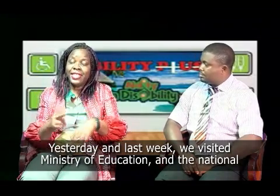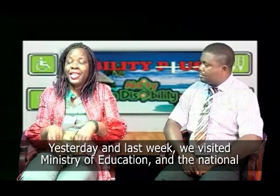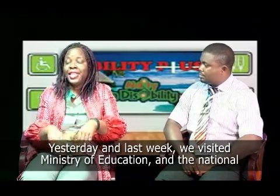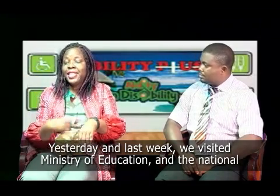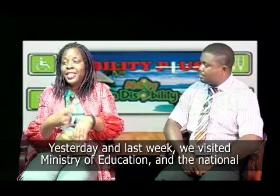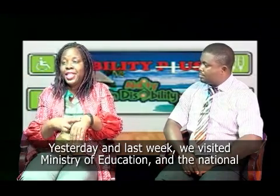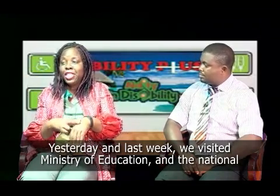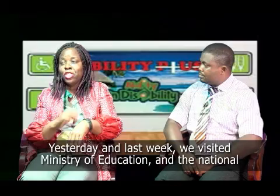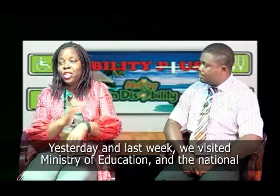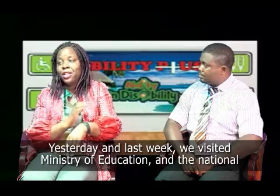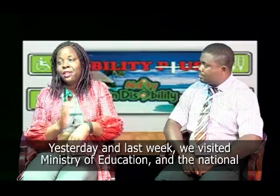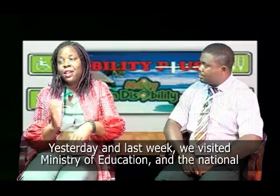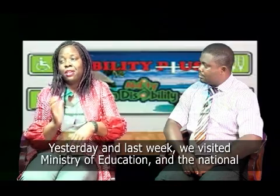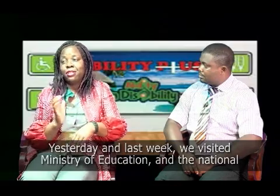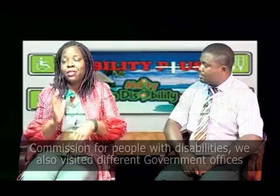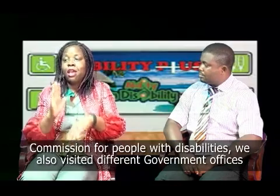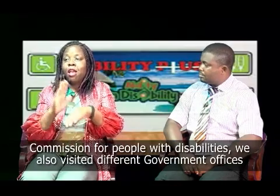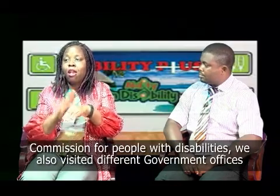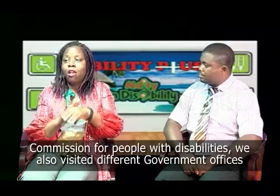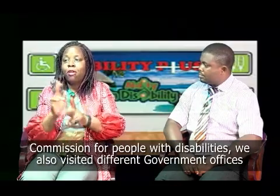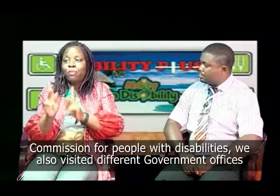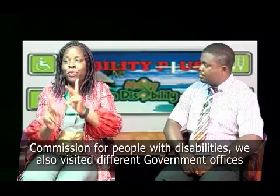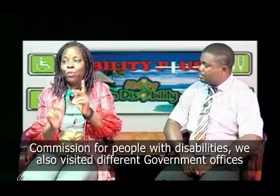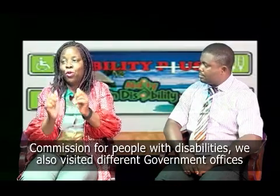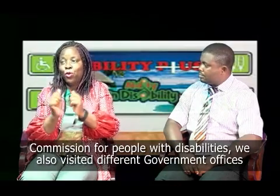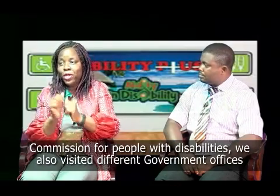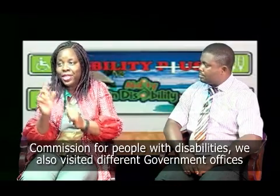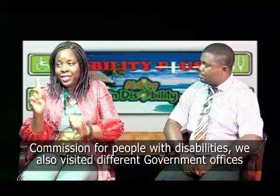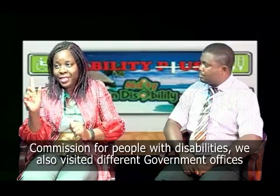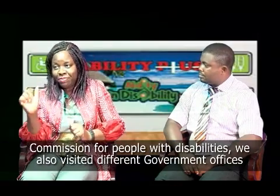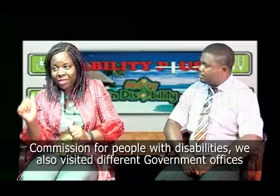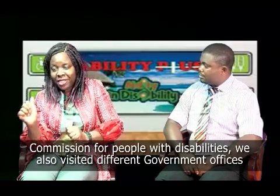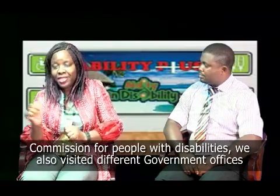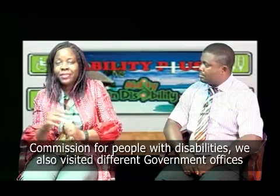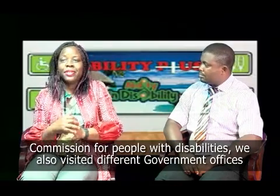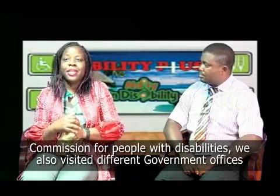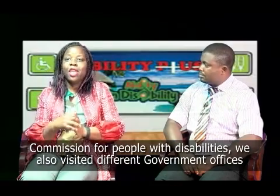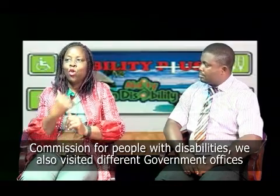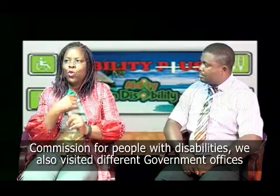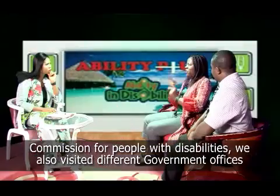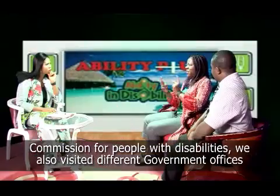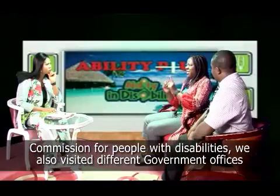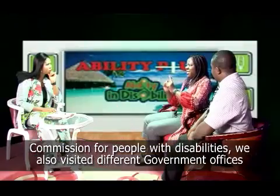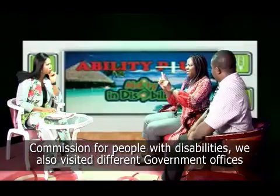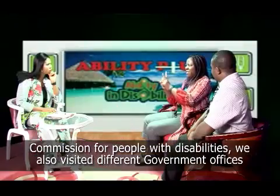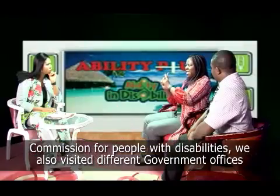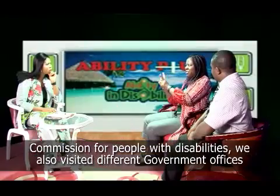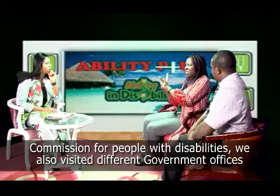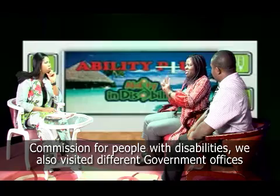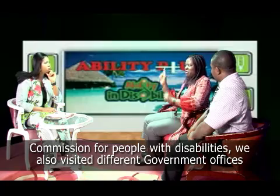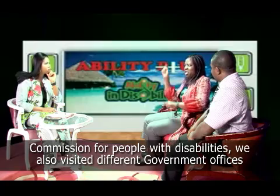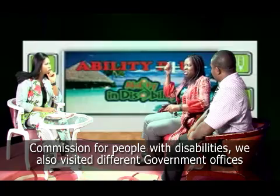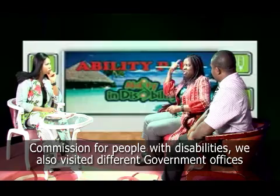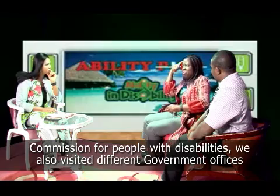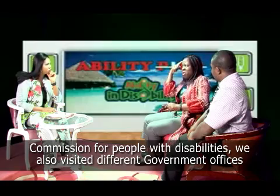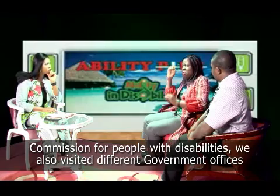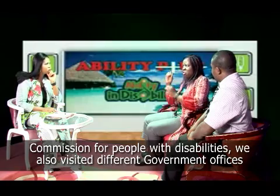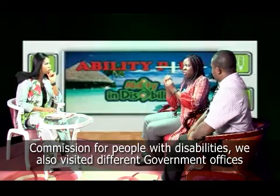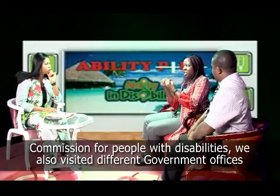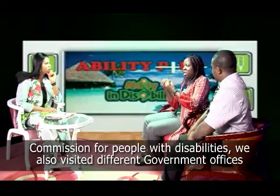We visited the National Commission for People with Disabilities. We also visited different